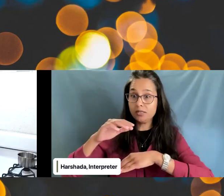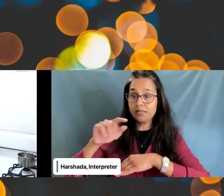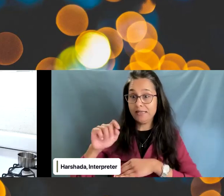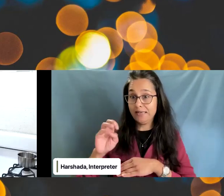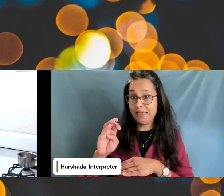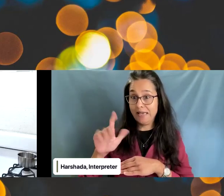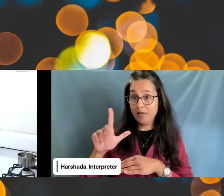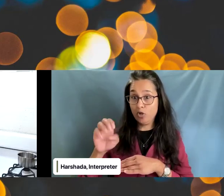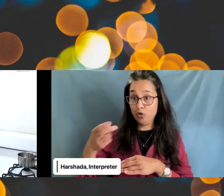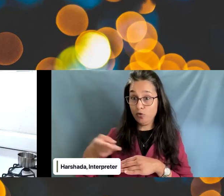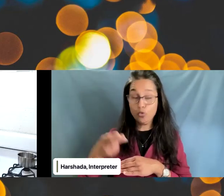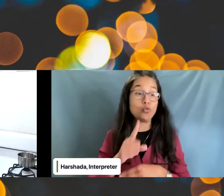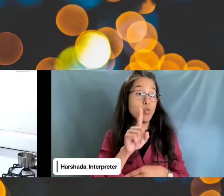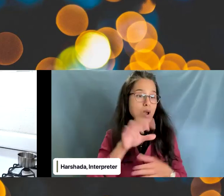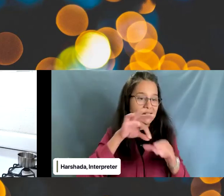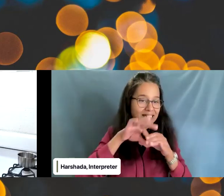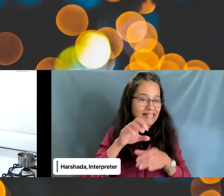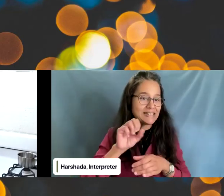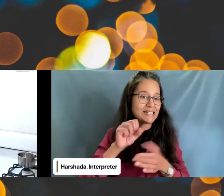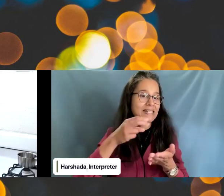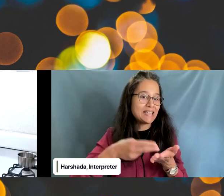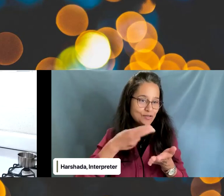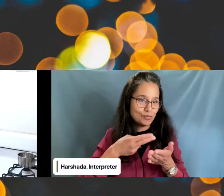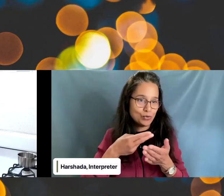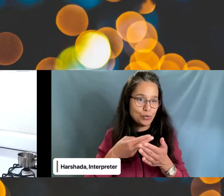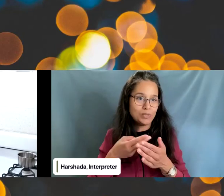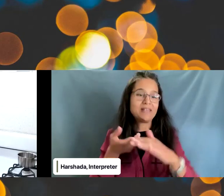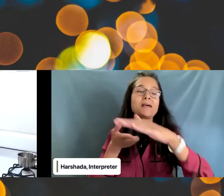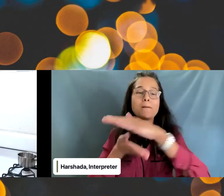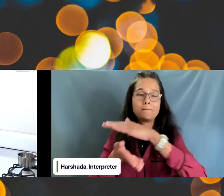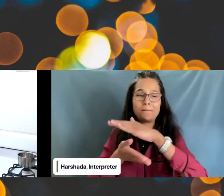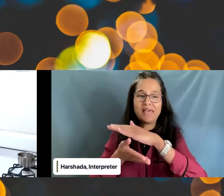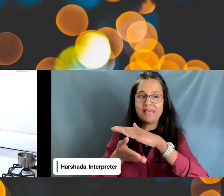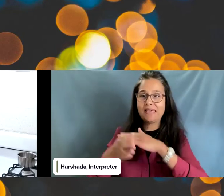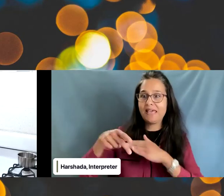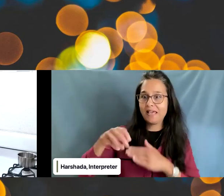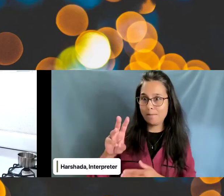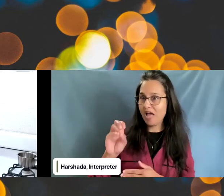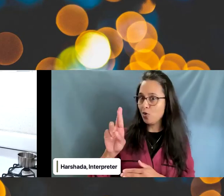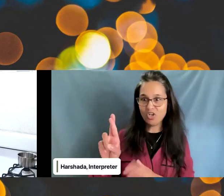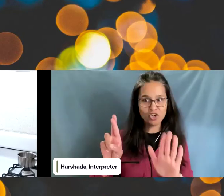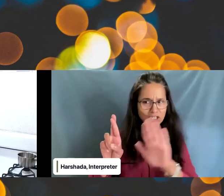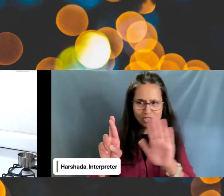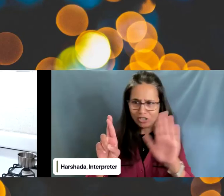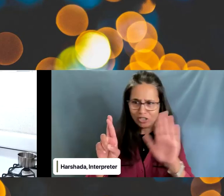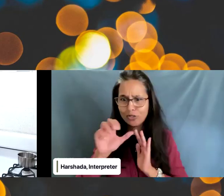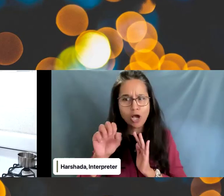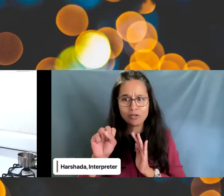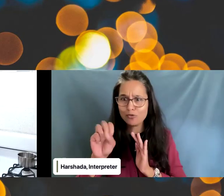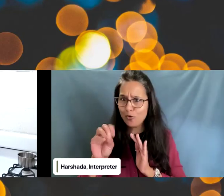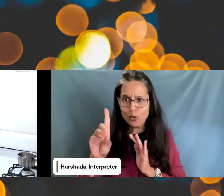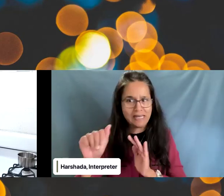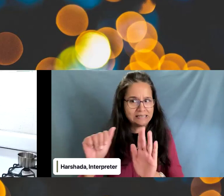tablespoon, of baking soda, baking powder. God, I made that mistake again. I made 40 orange cake. I said baking soda instead of baking powder.